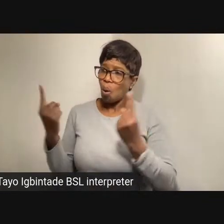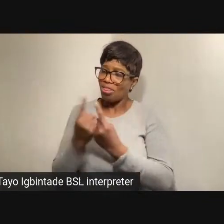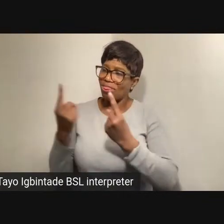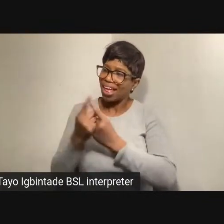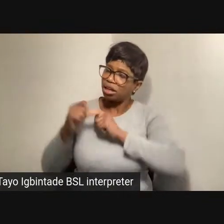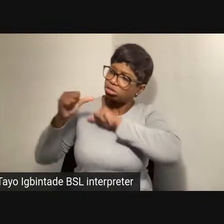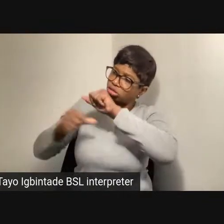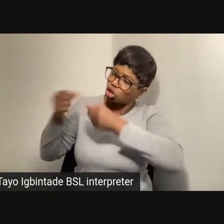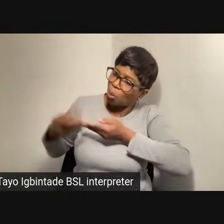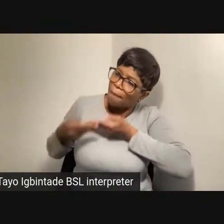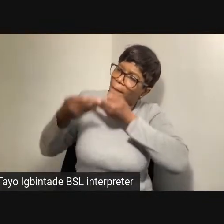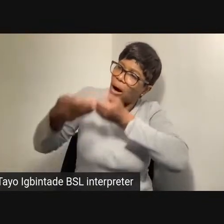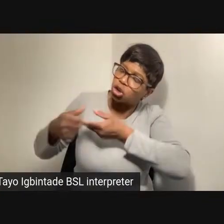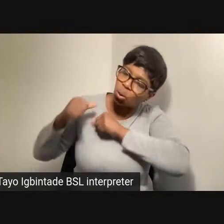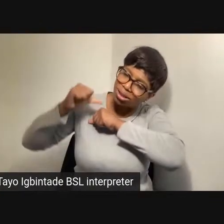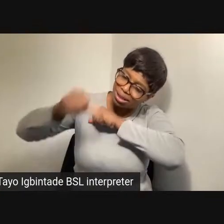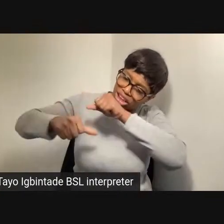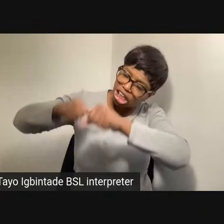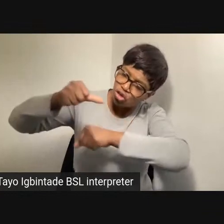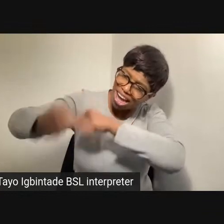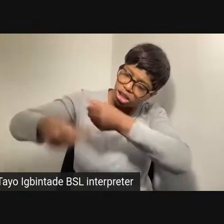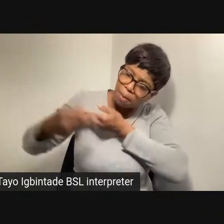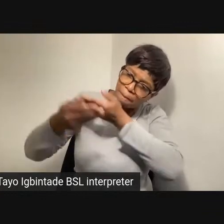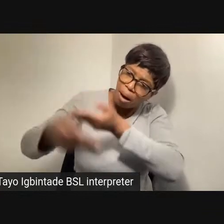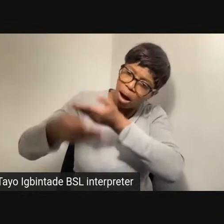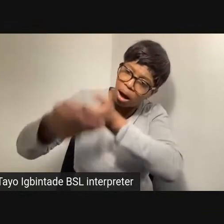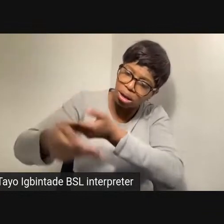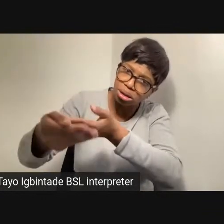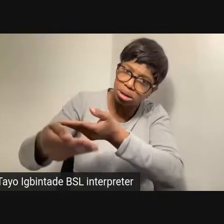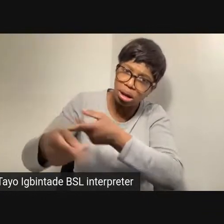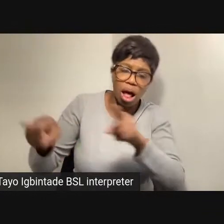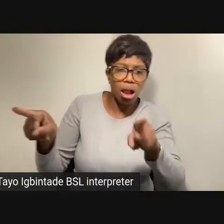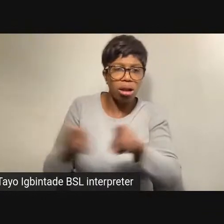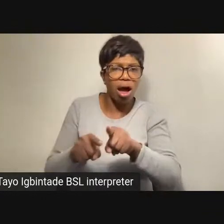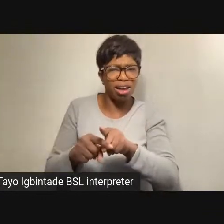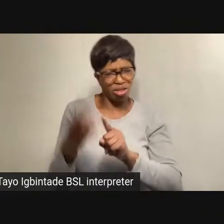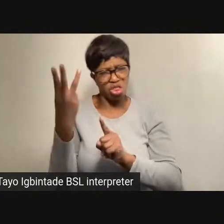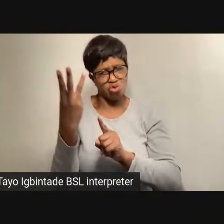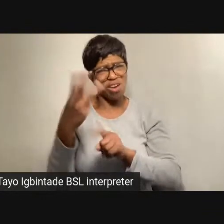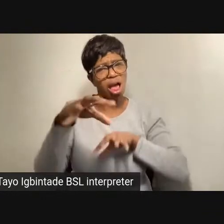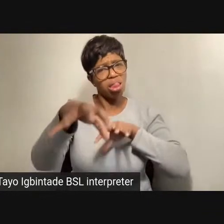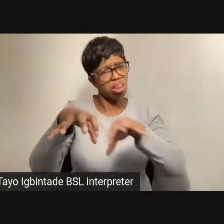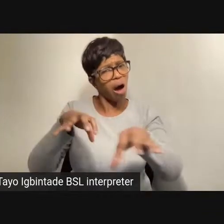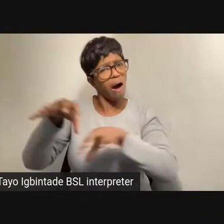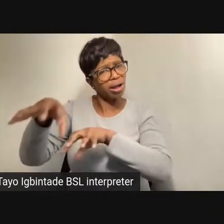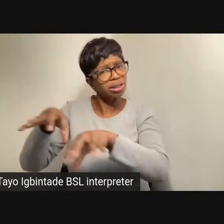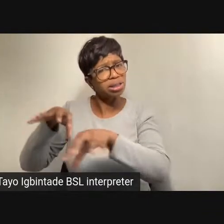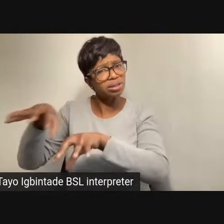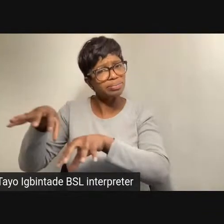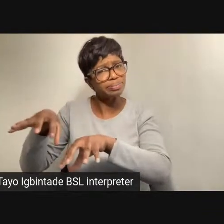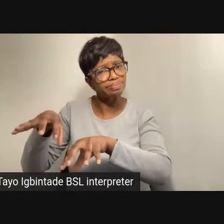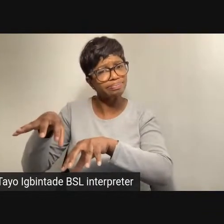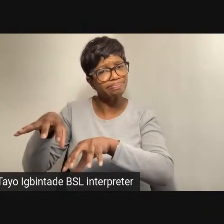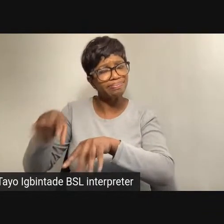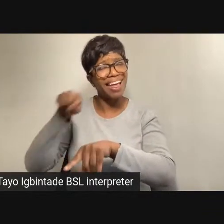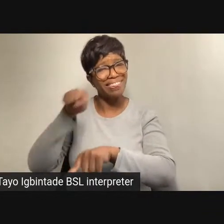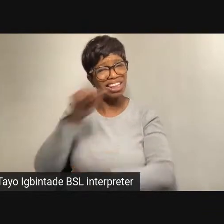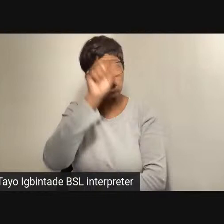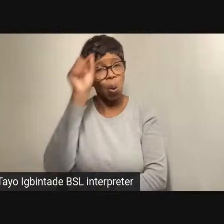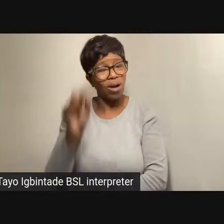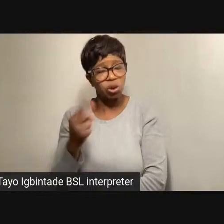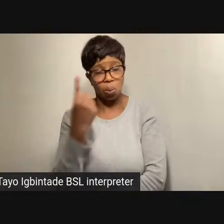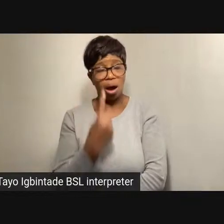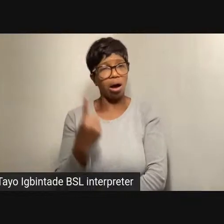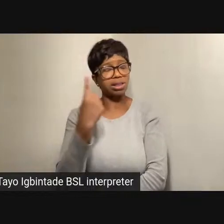on to the next generation, such as the 3 lions? These are rhetorical questions